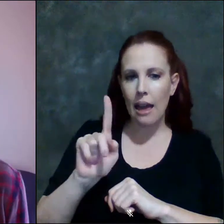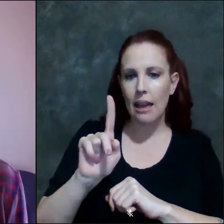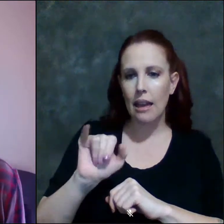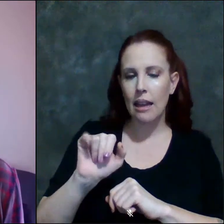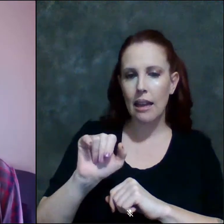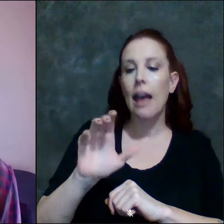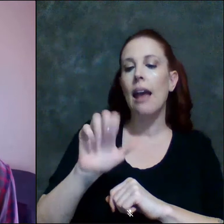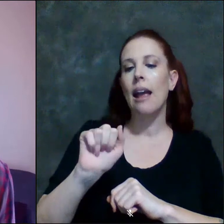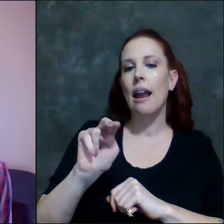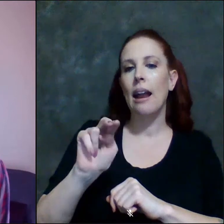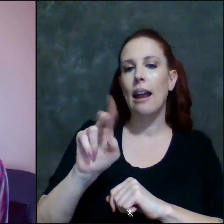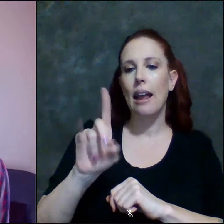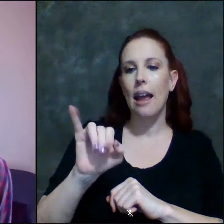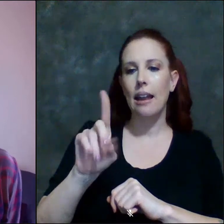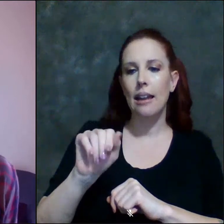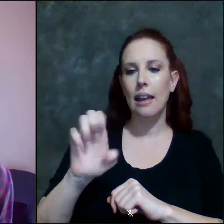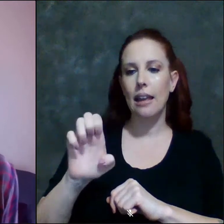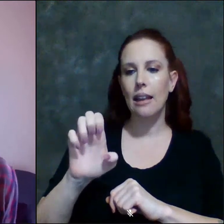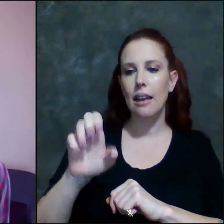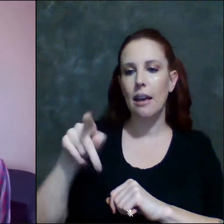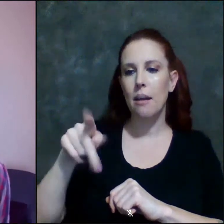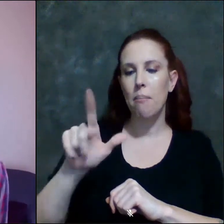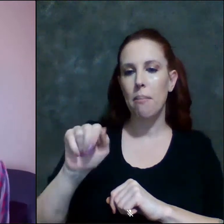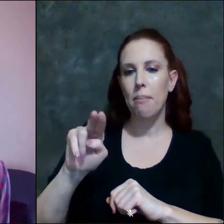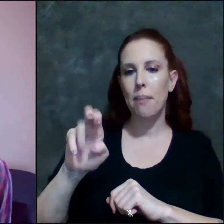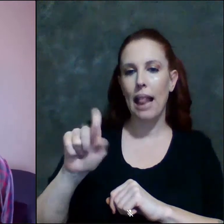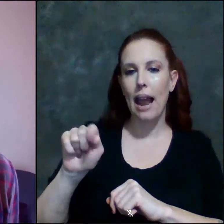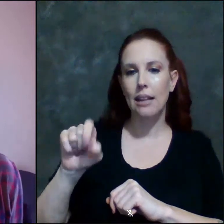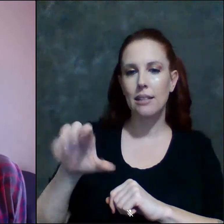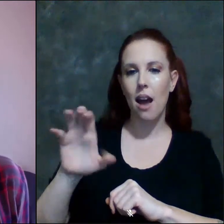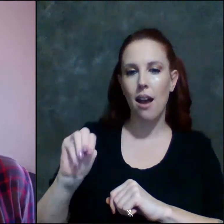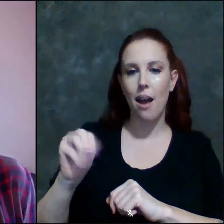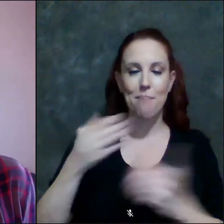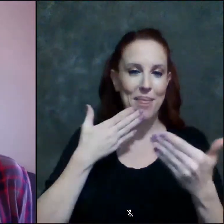And thank you for coming to this workshop presentation Q&A.